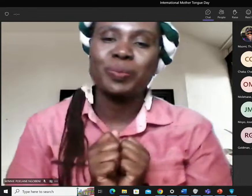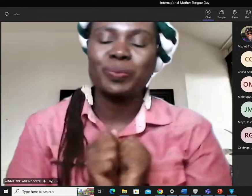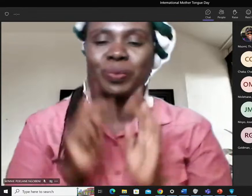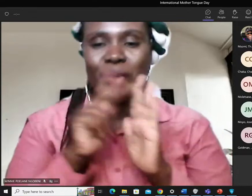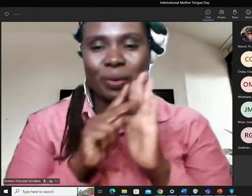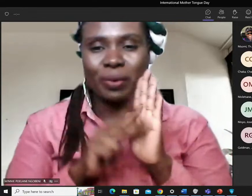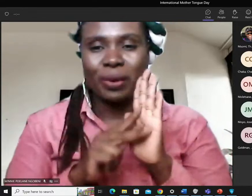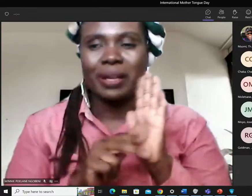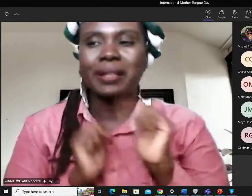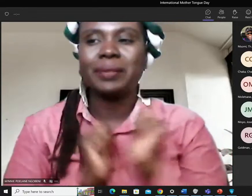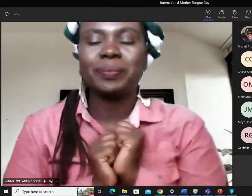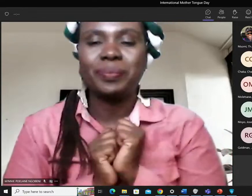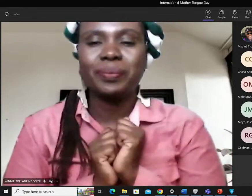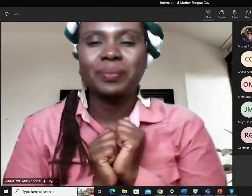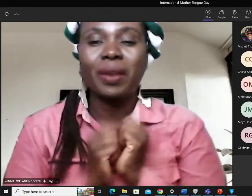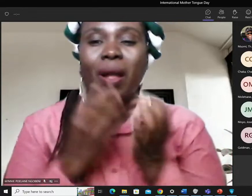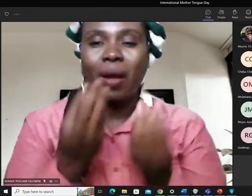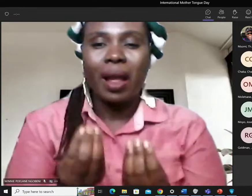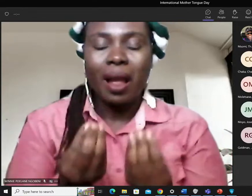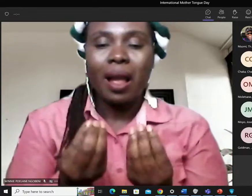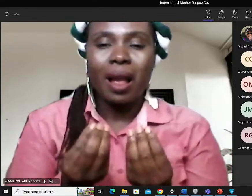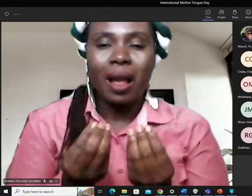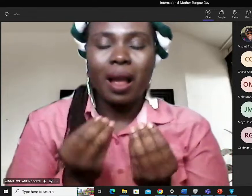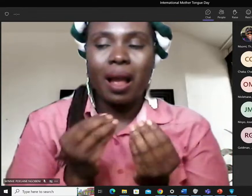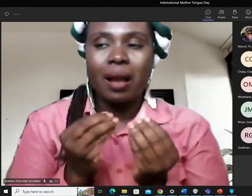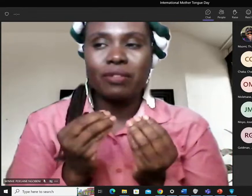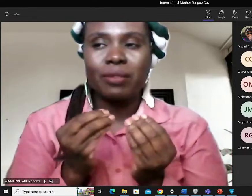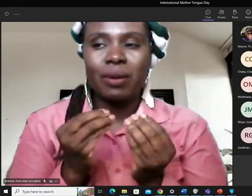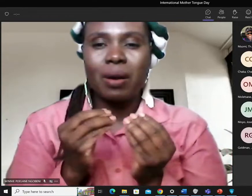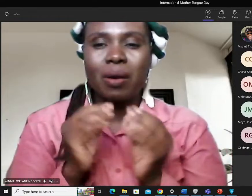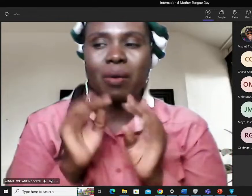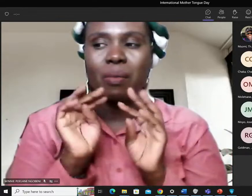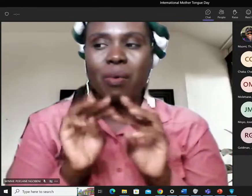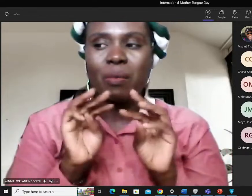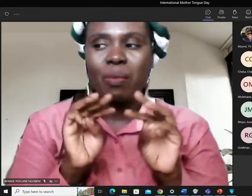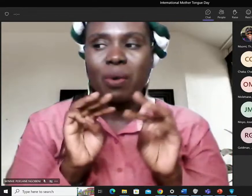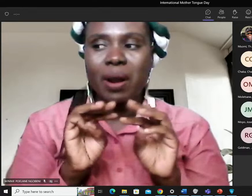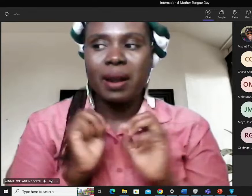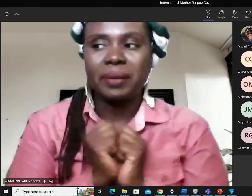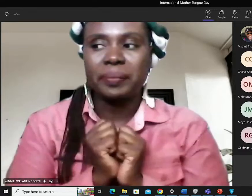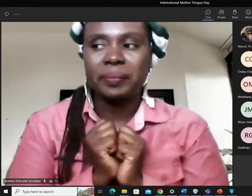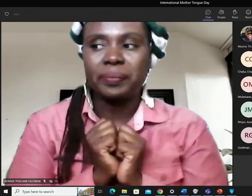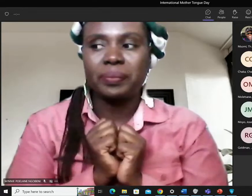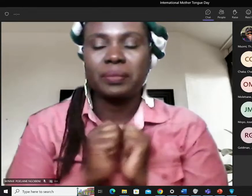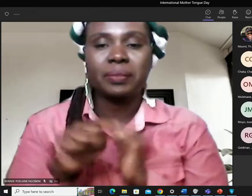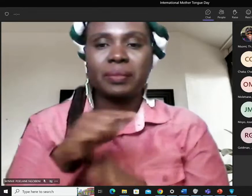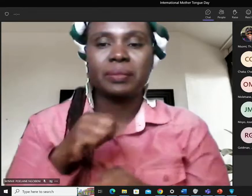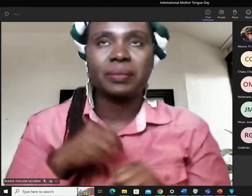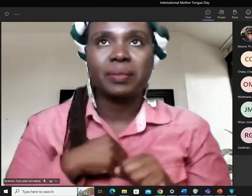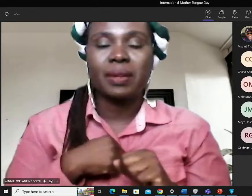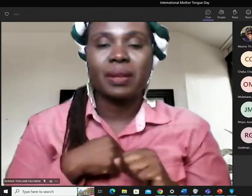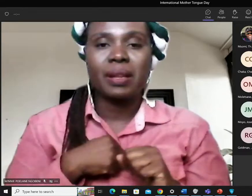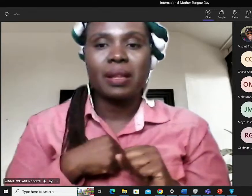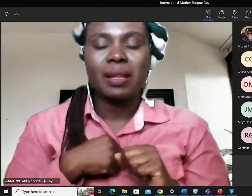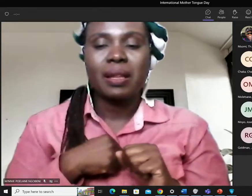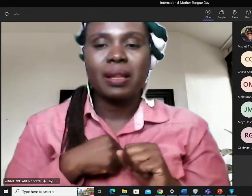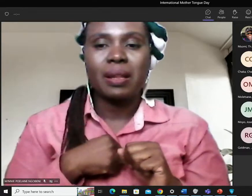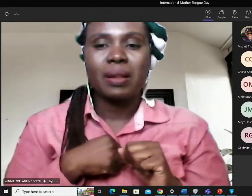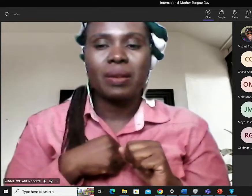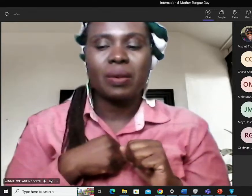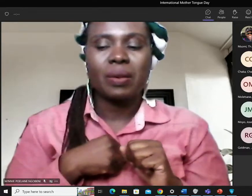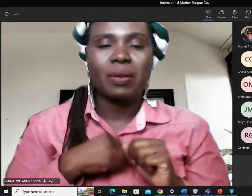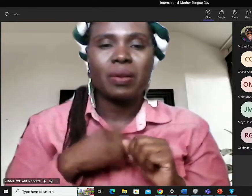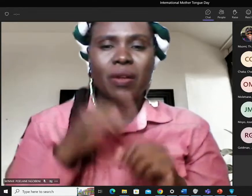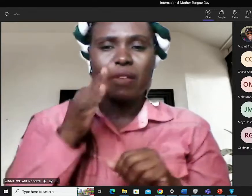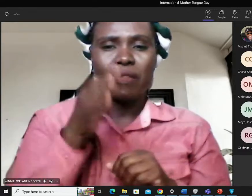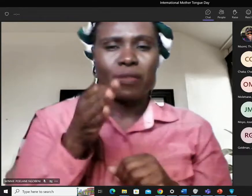We have colleagues from, so as an institution, as we are reclaiming the intellectual futures